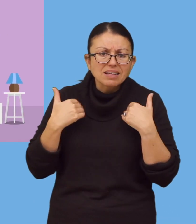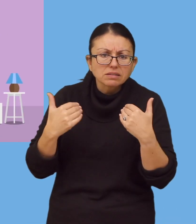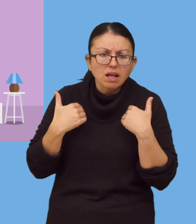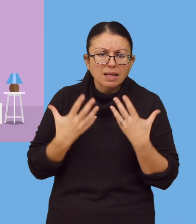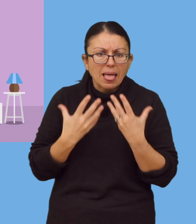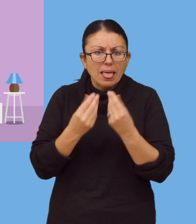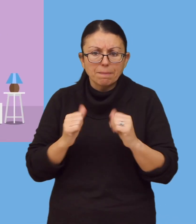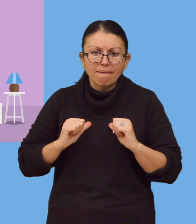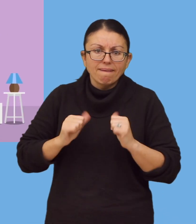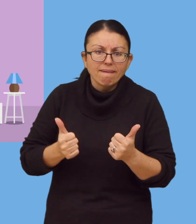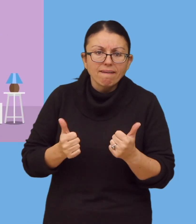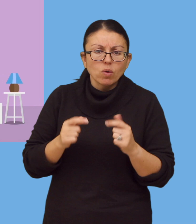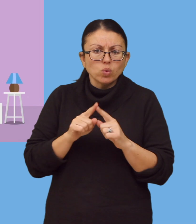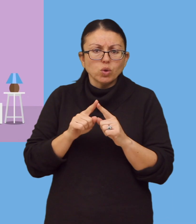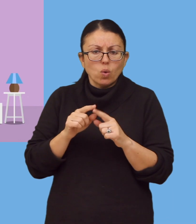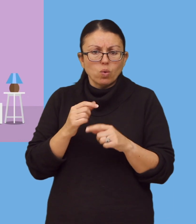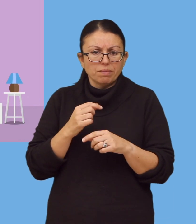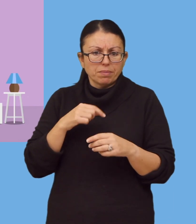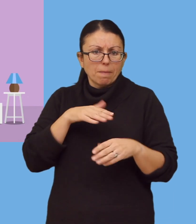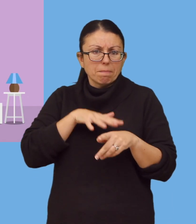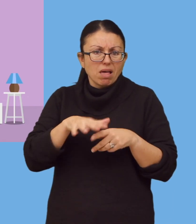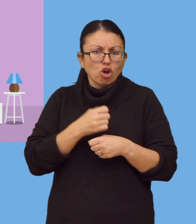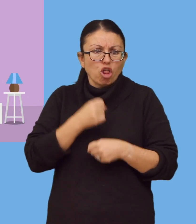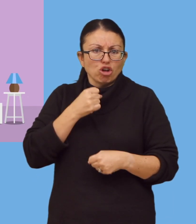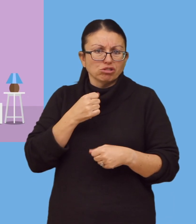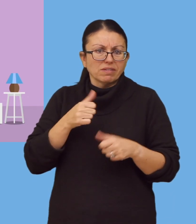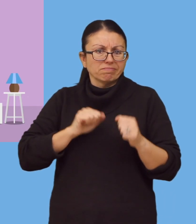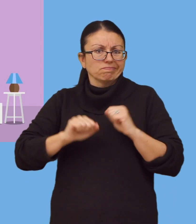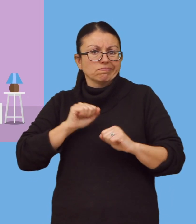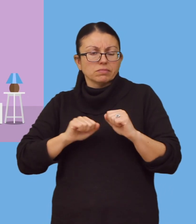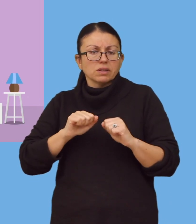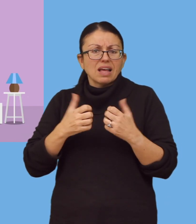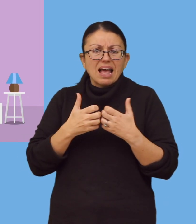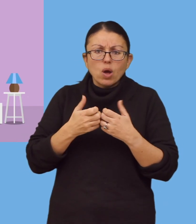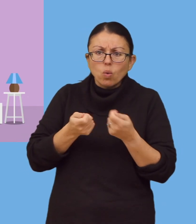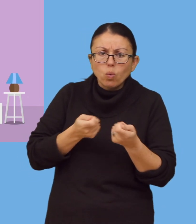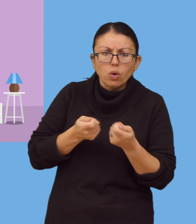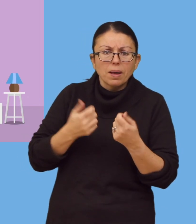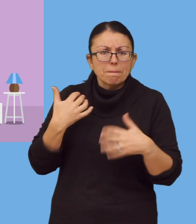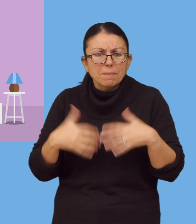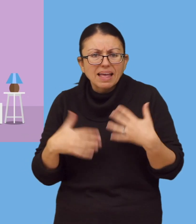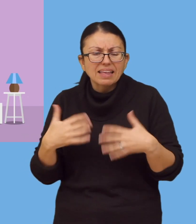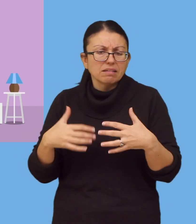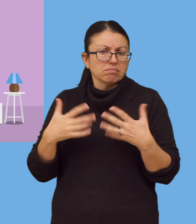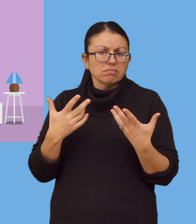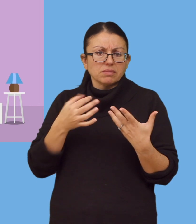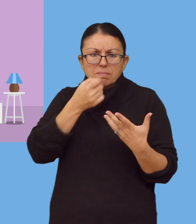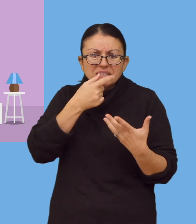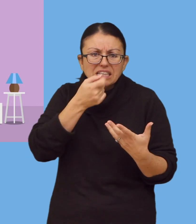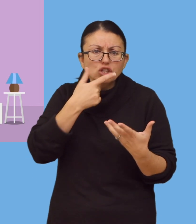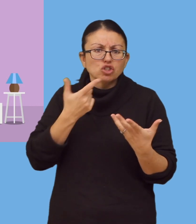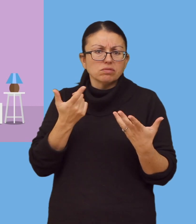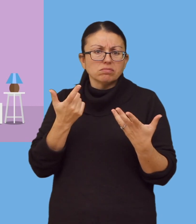It's normal for some days to go better than others. Recovering from surgery may take many weeks. Keep